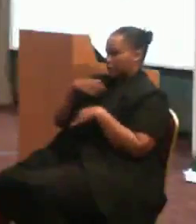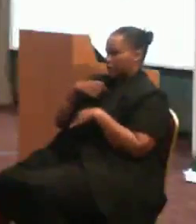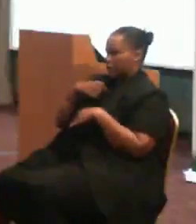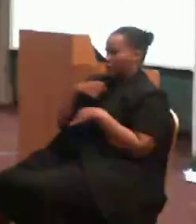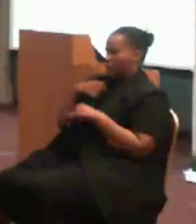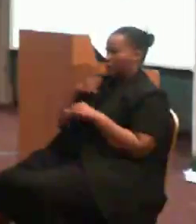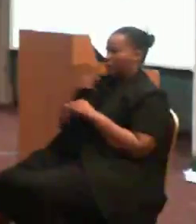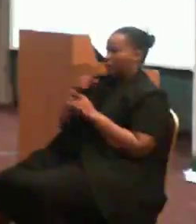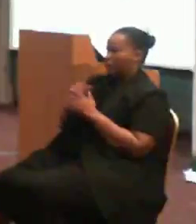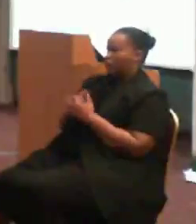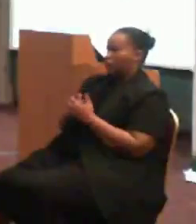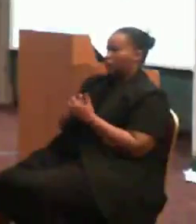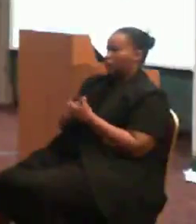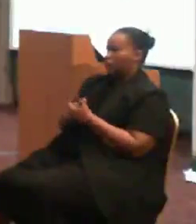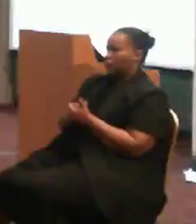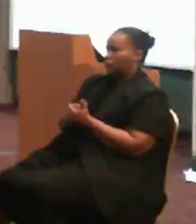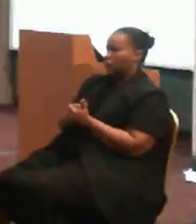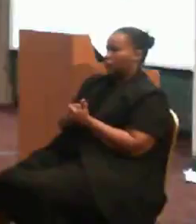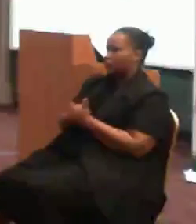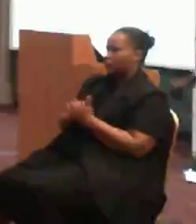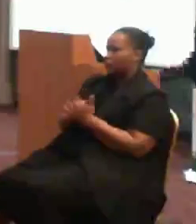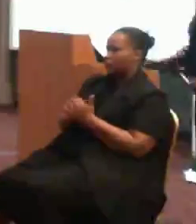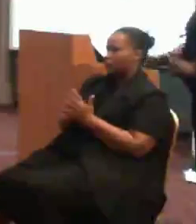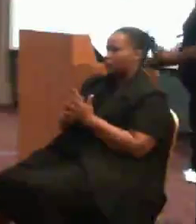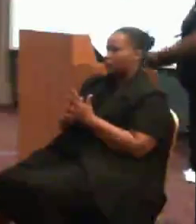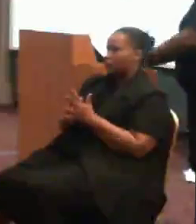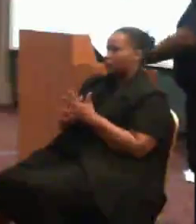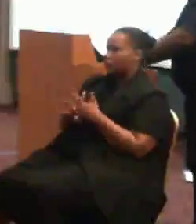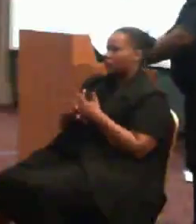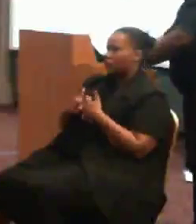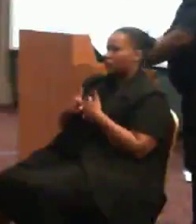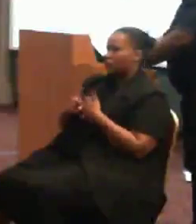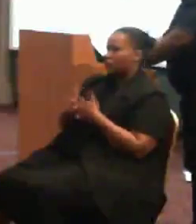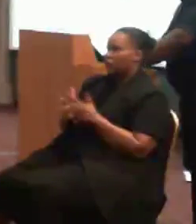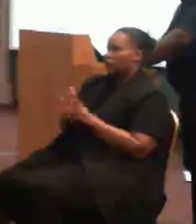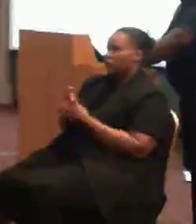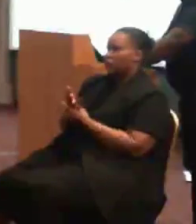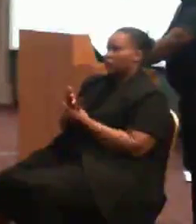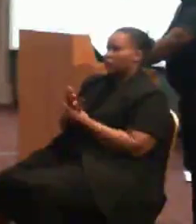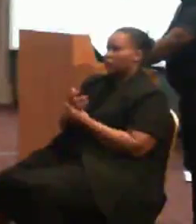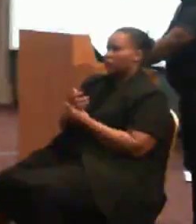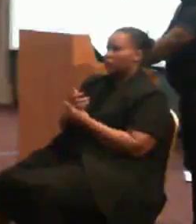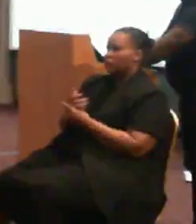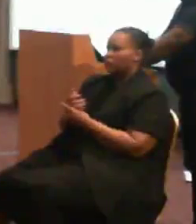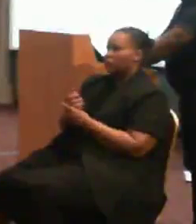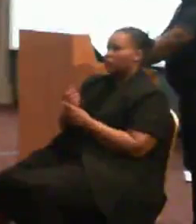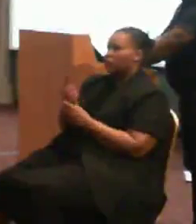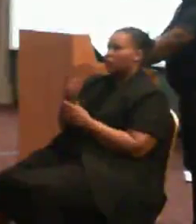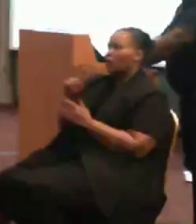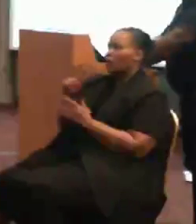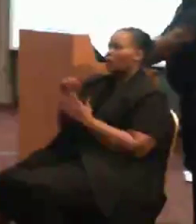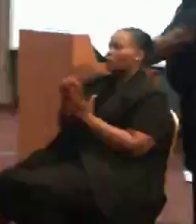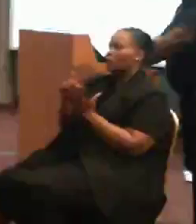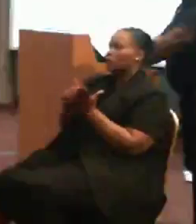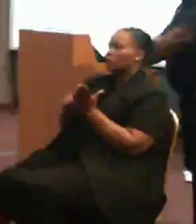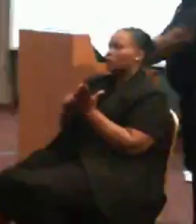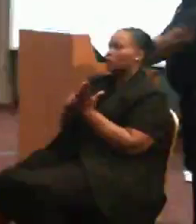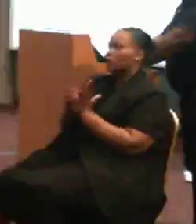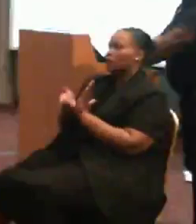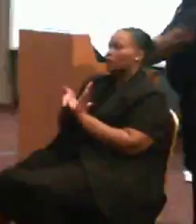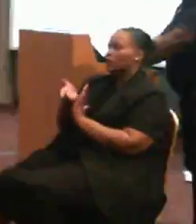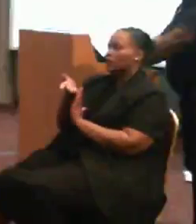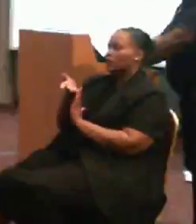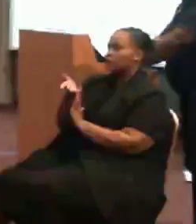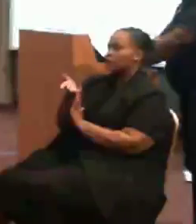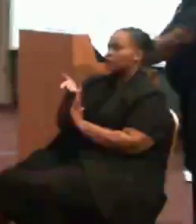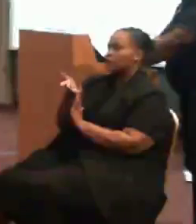If you go to, I think the next slide in terms of the increase in your debt, please can you